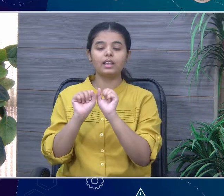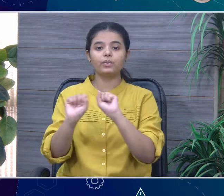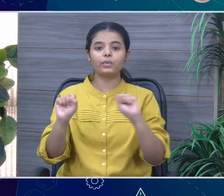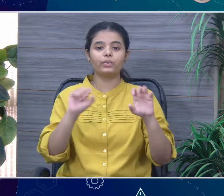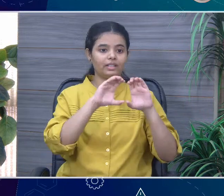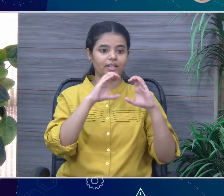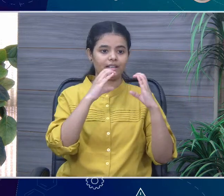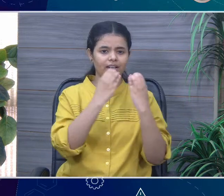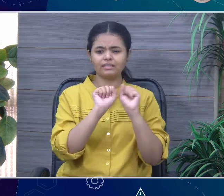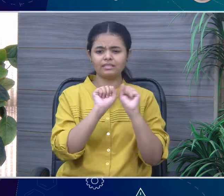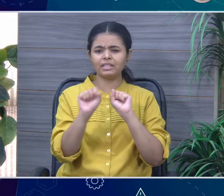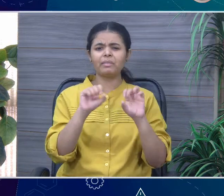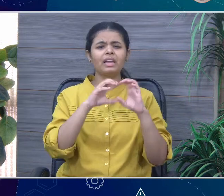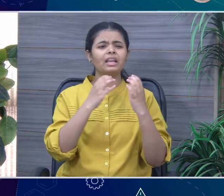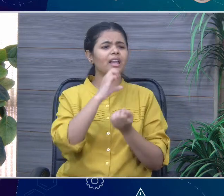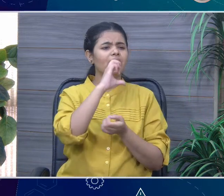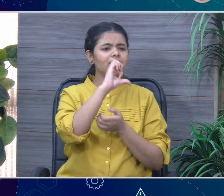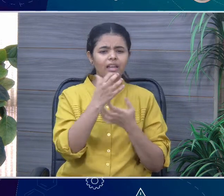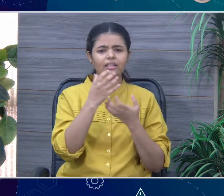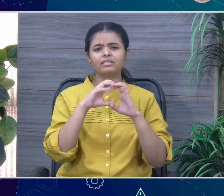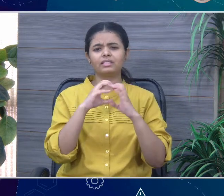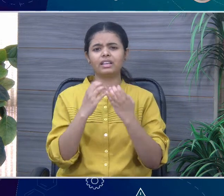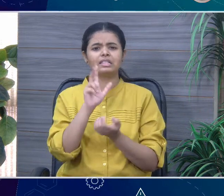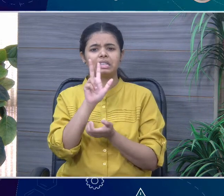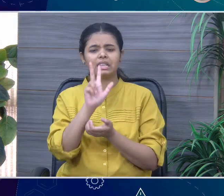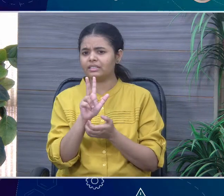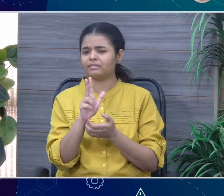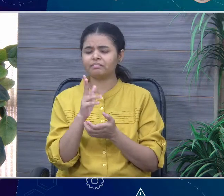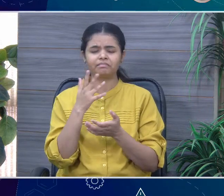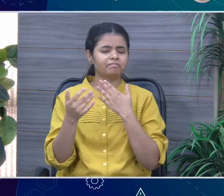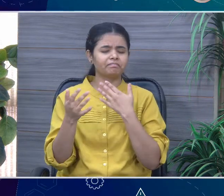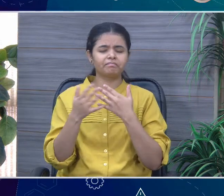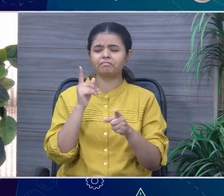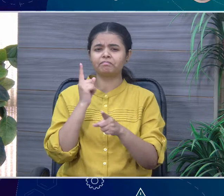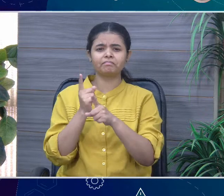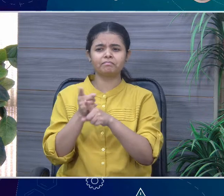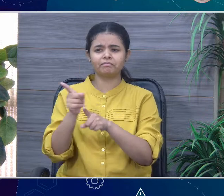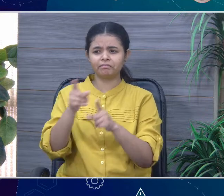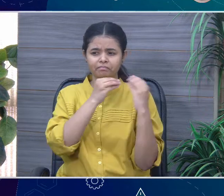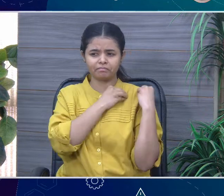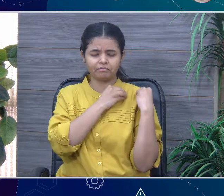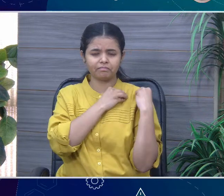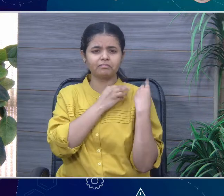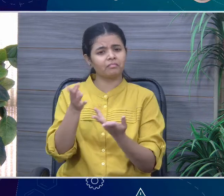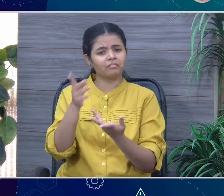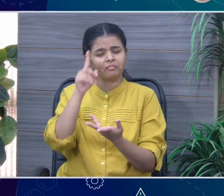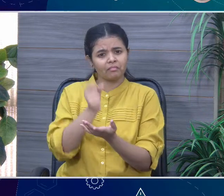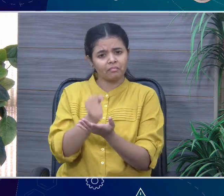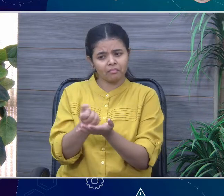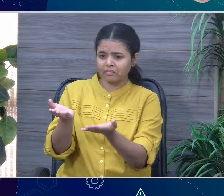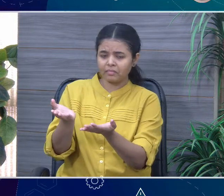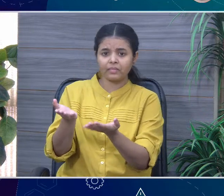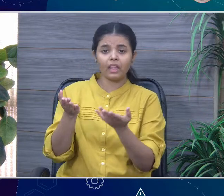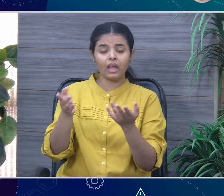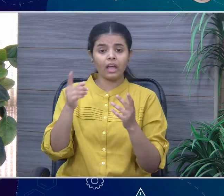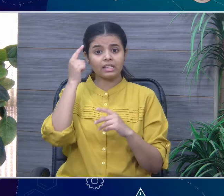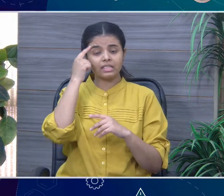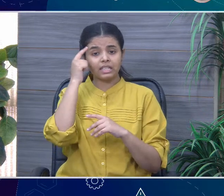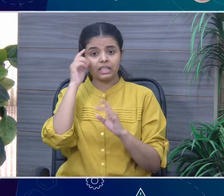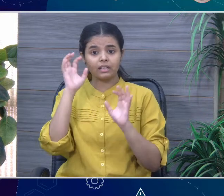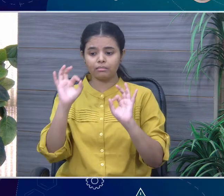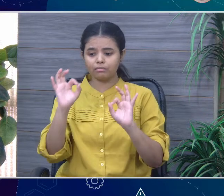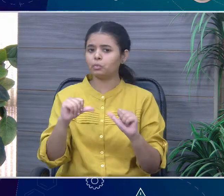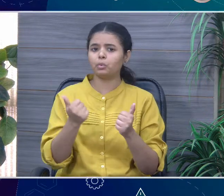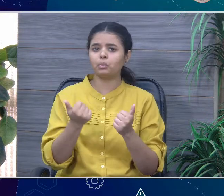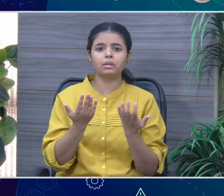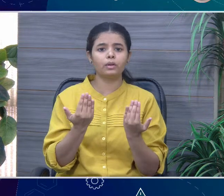from class 9th or 8th, whichever the way the teacher finds it more relevant to be, can